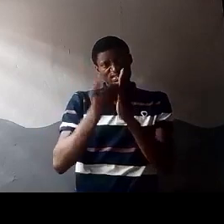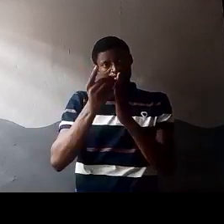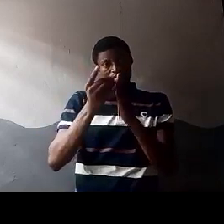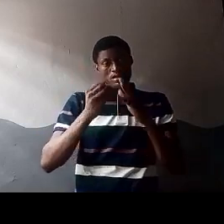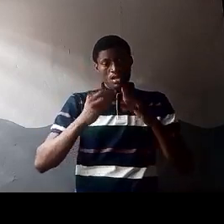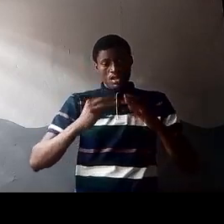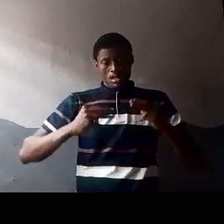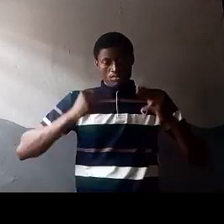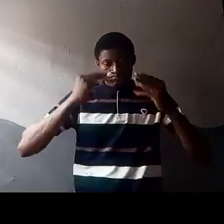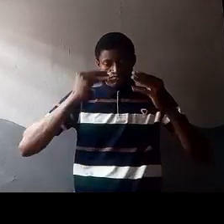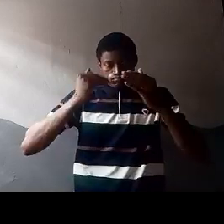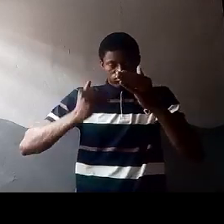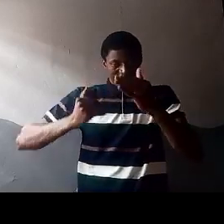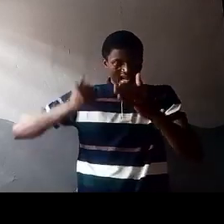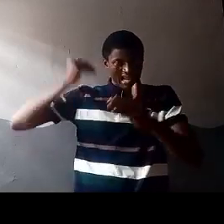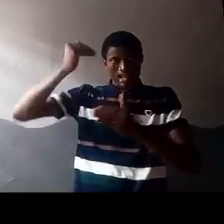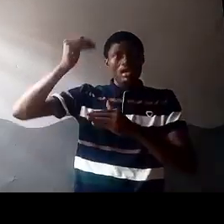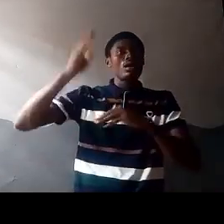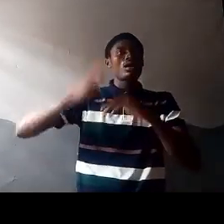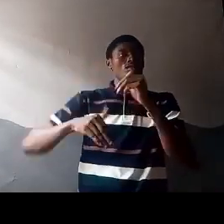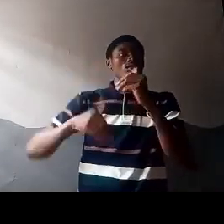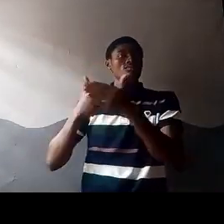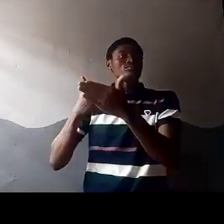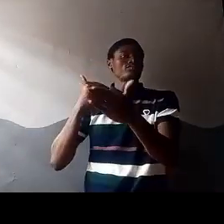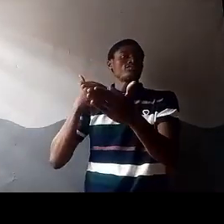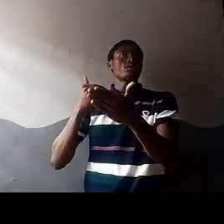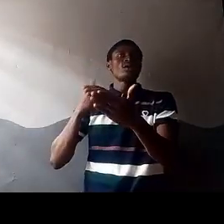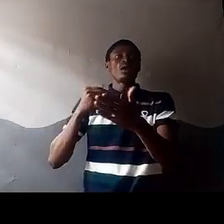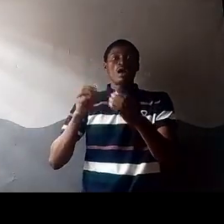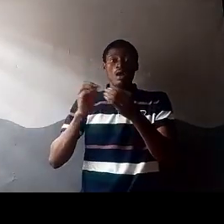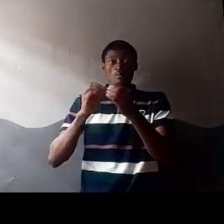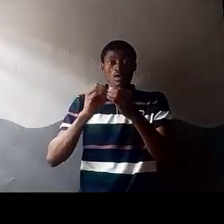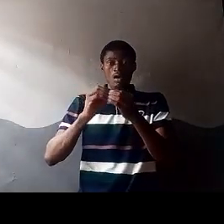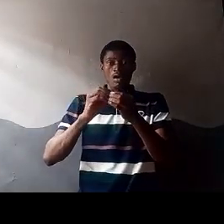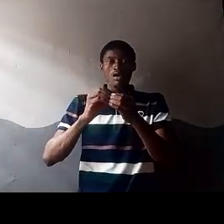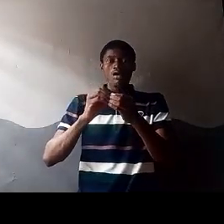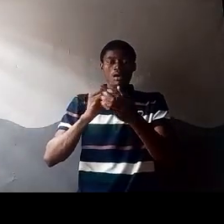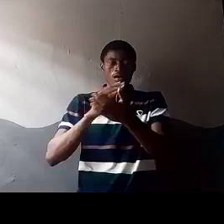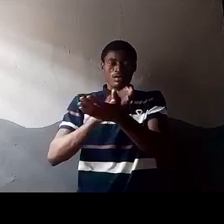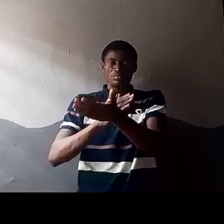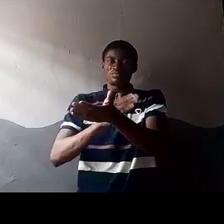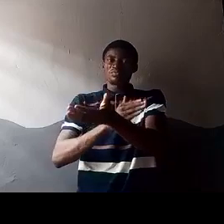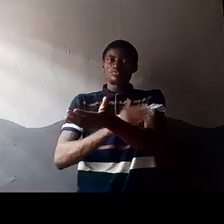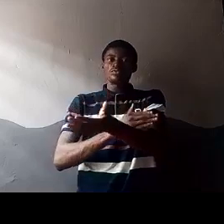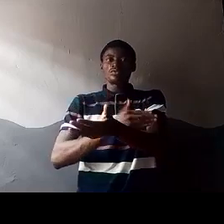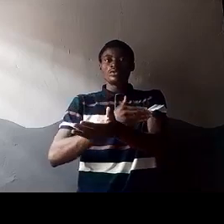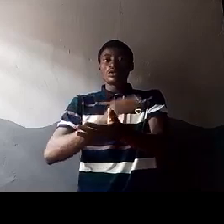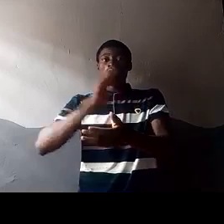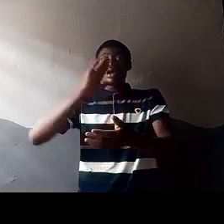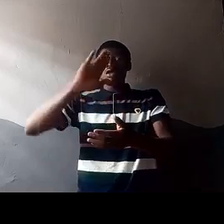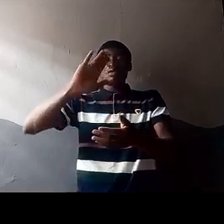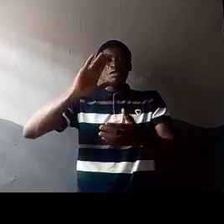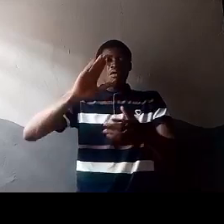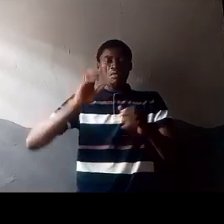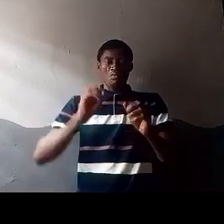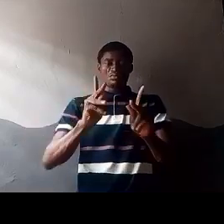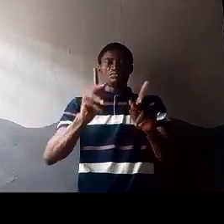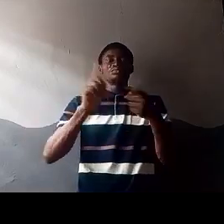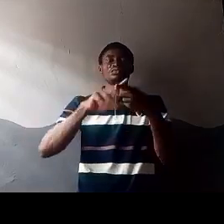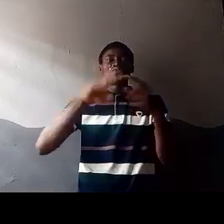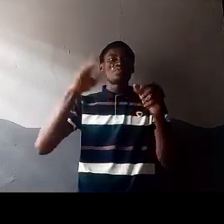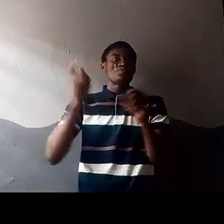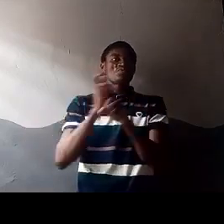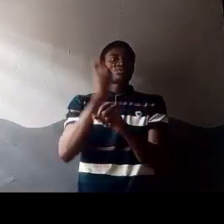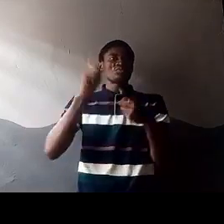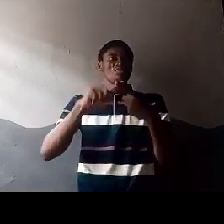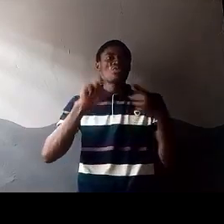was the last time? So the more you try to improve yourself every day, the better your chances. And then with good mentors and with the grace